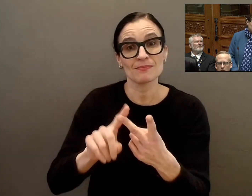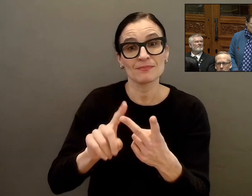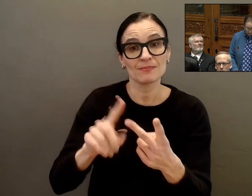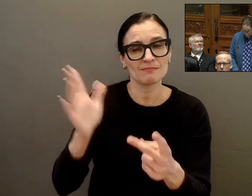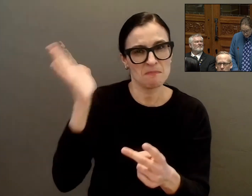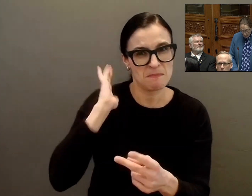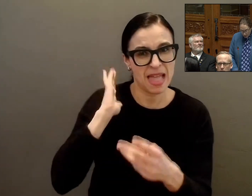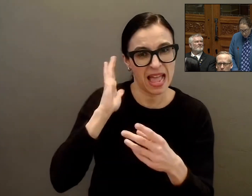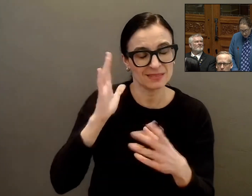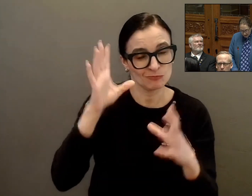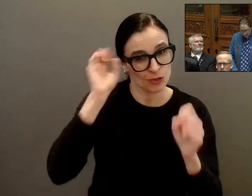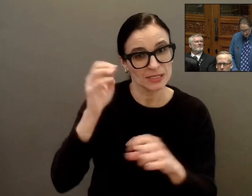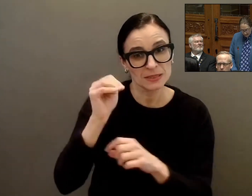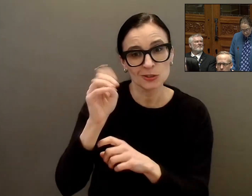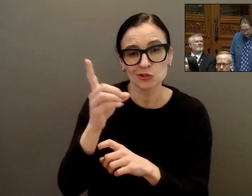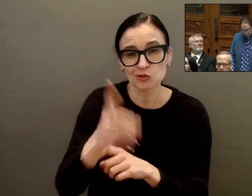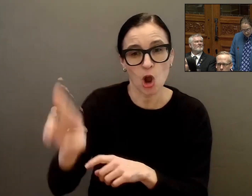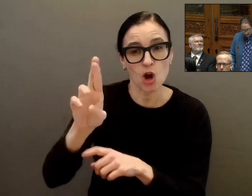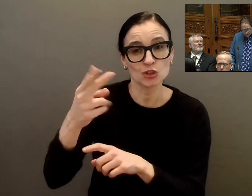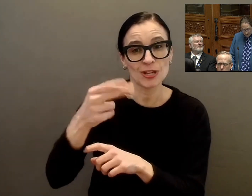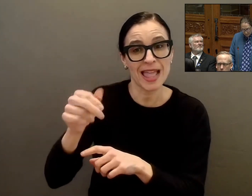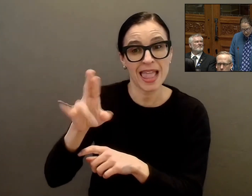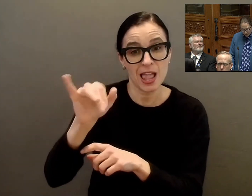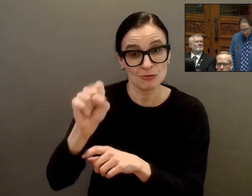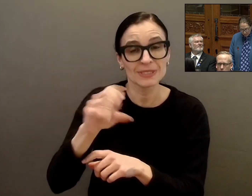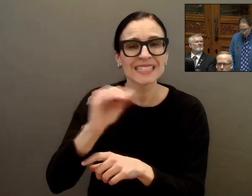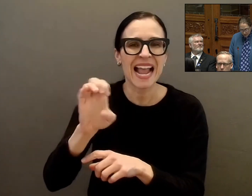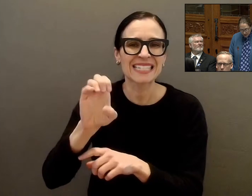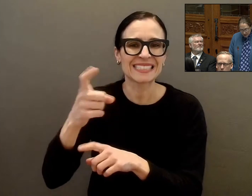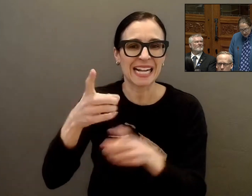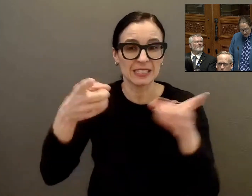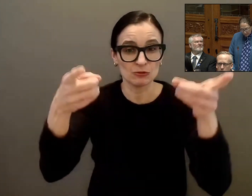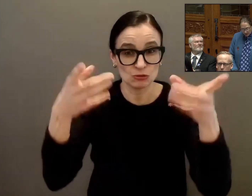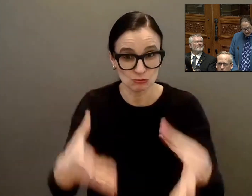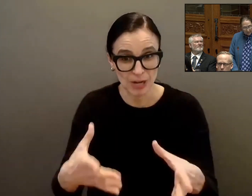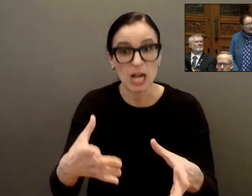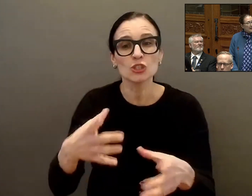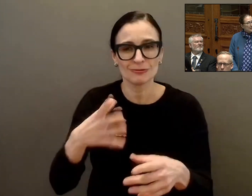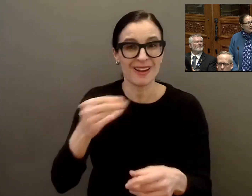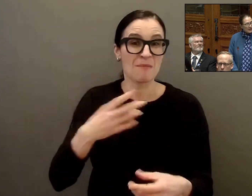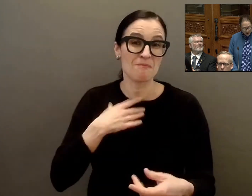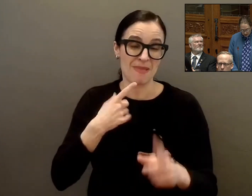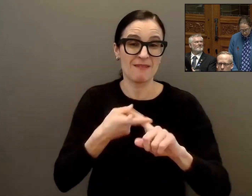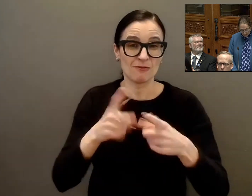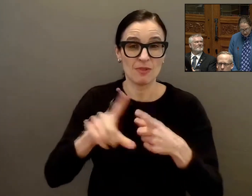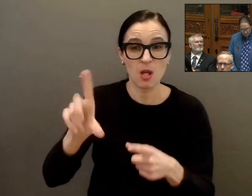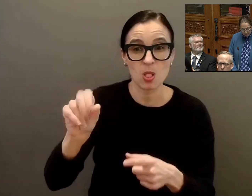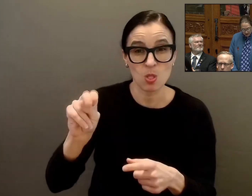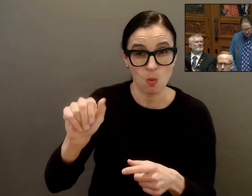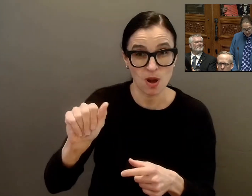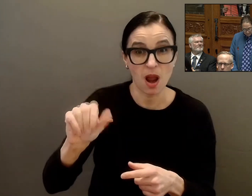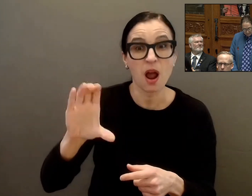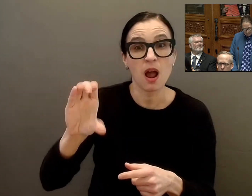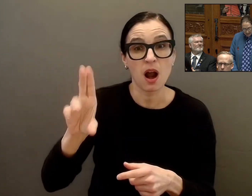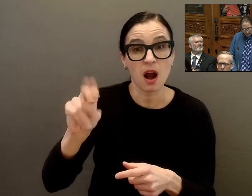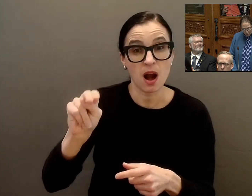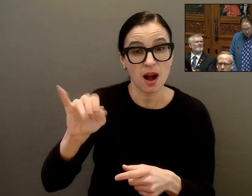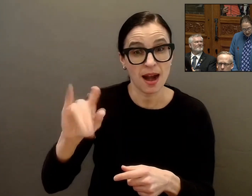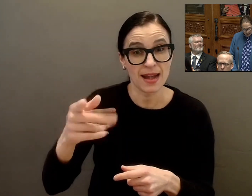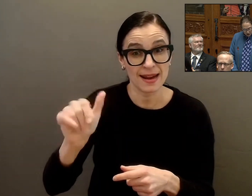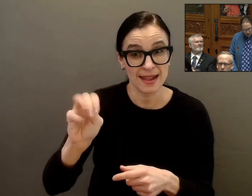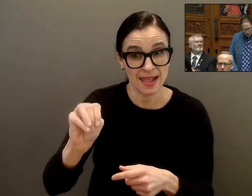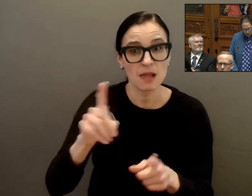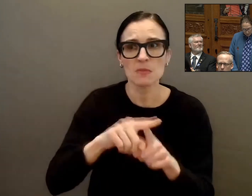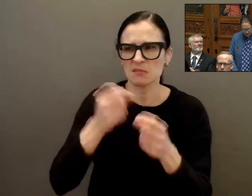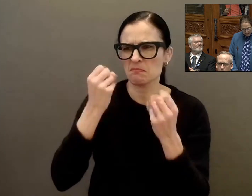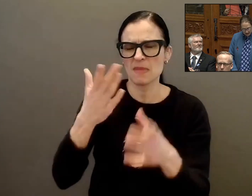and my colleague, Lona Cunningham, came with other members from the board to meet with the MLAs and share their experiences.